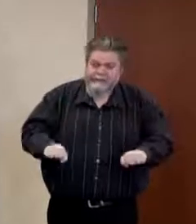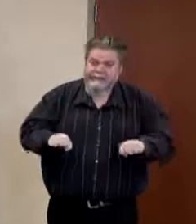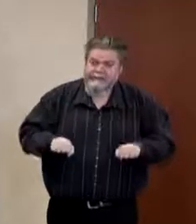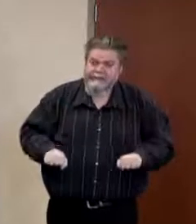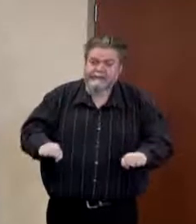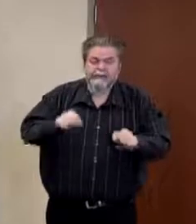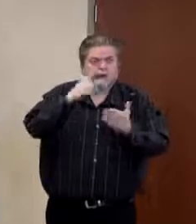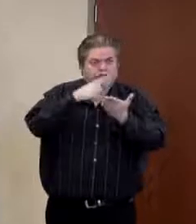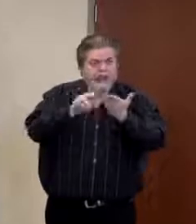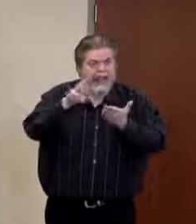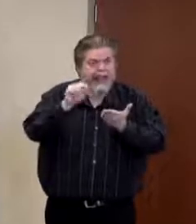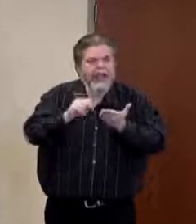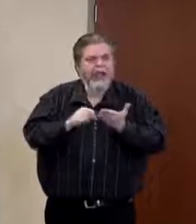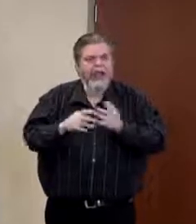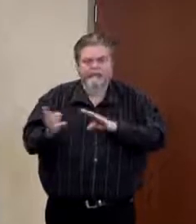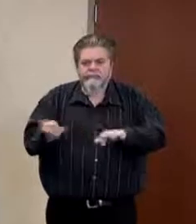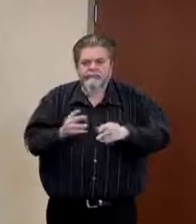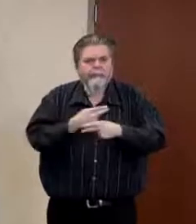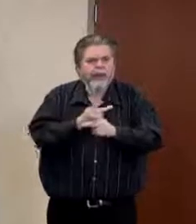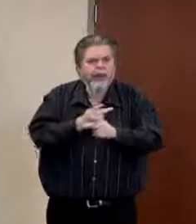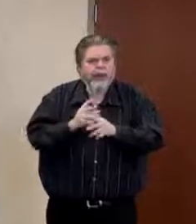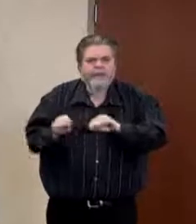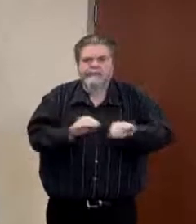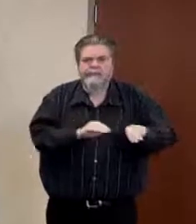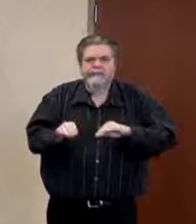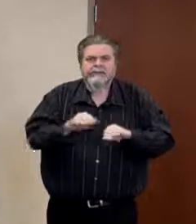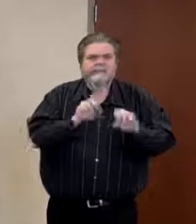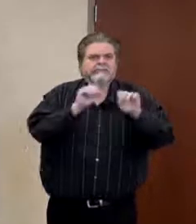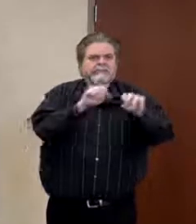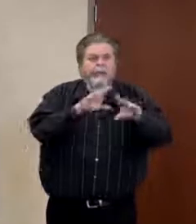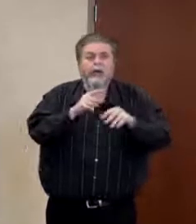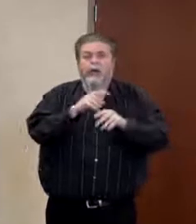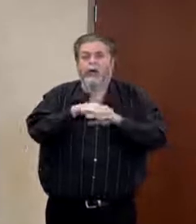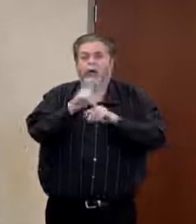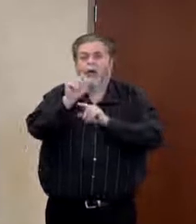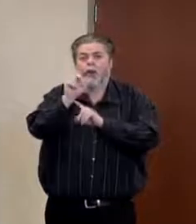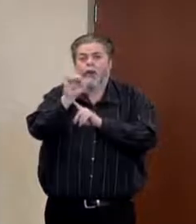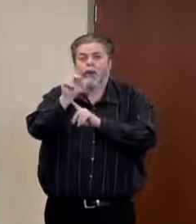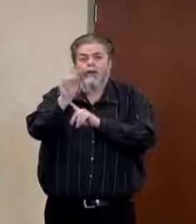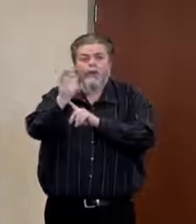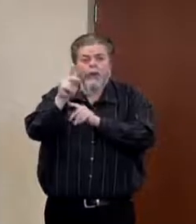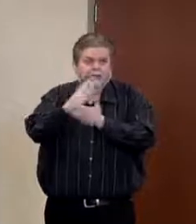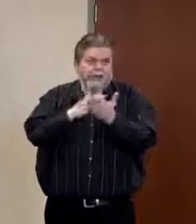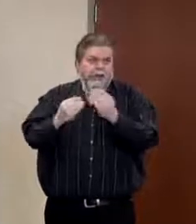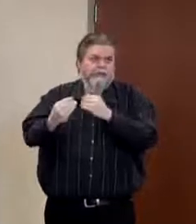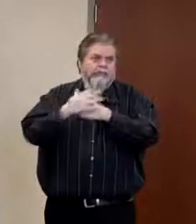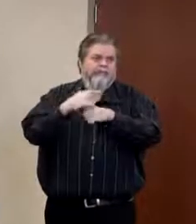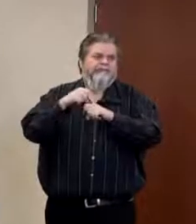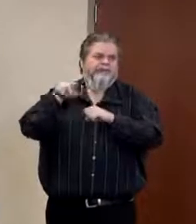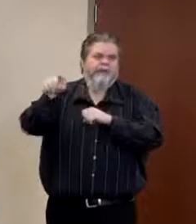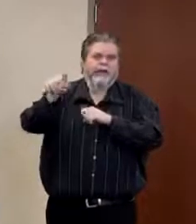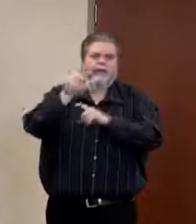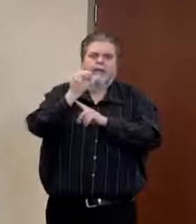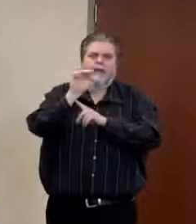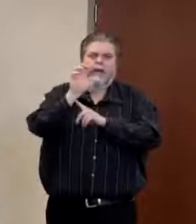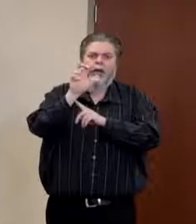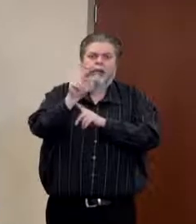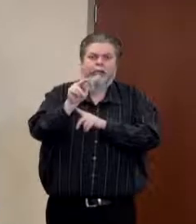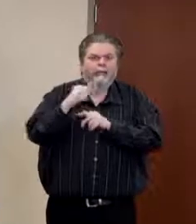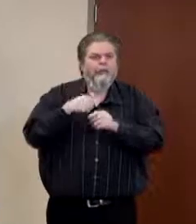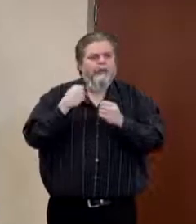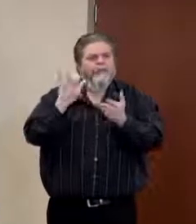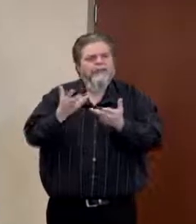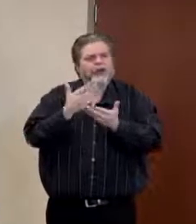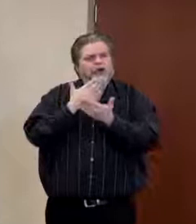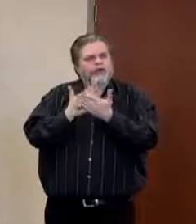checkouts to handling merchandise to what's happened in the loading dock, where some of it's spreading from the loading dock. We want to provide those services